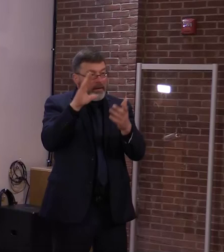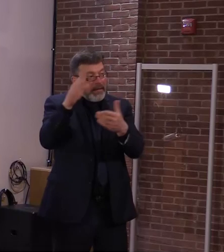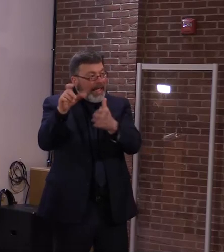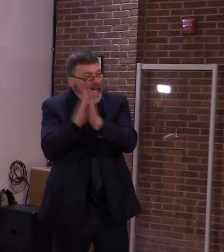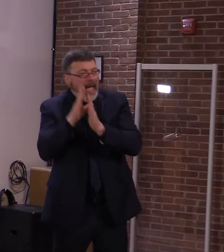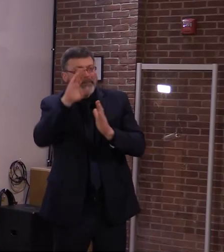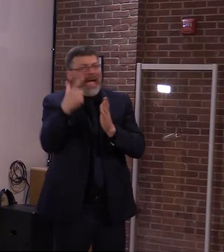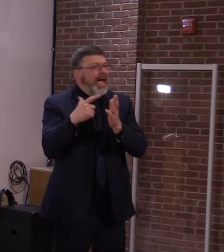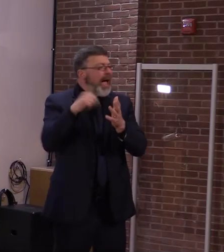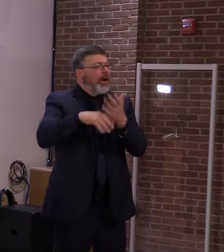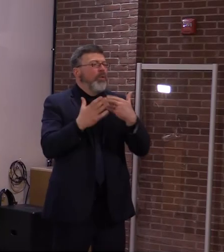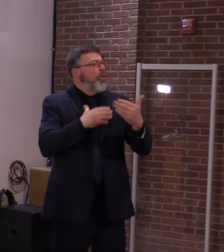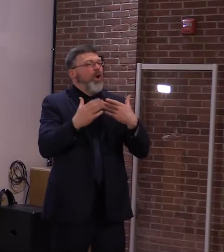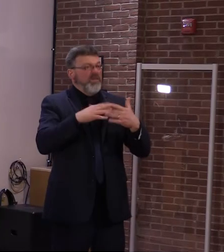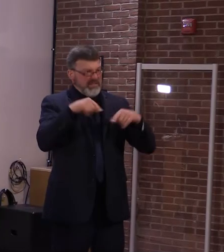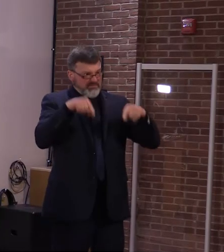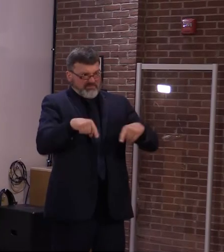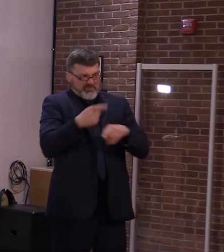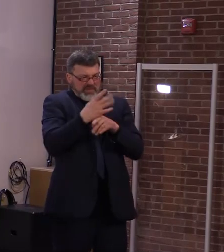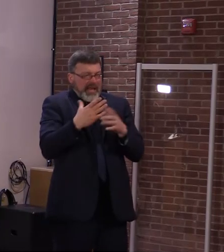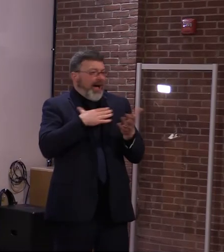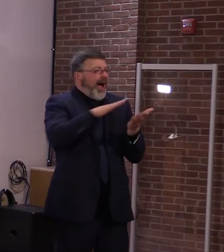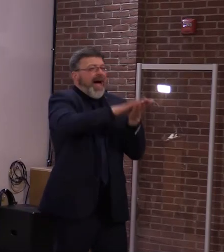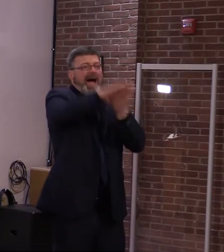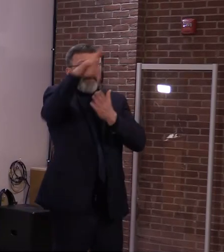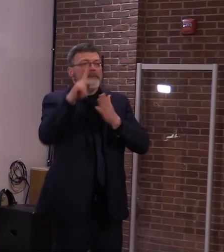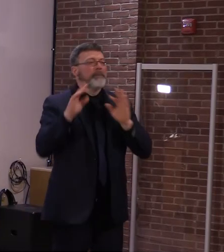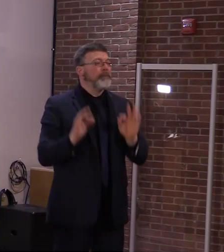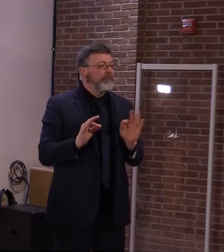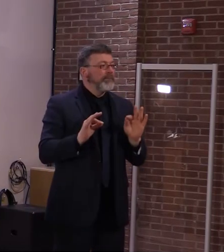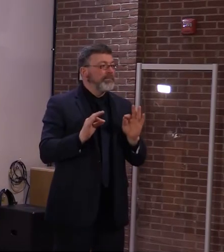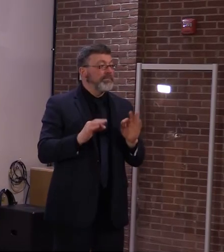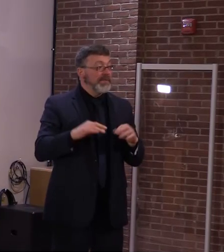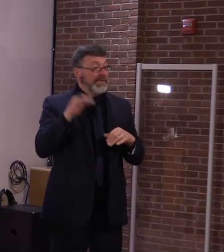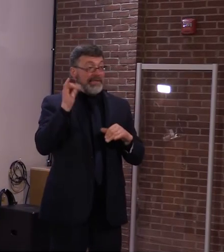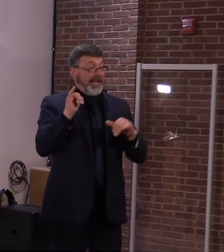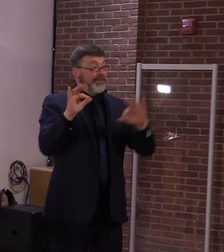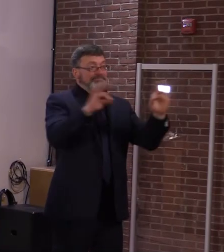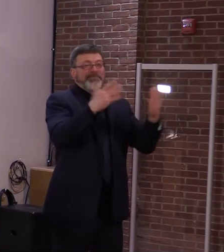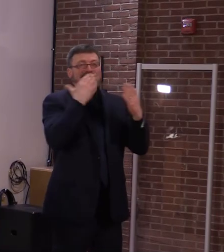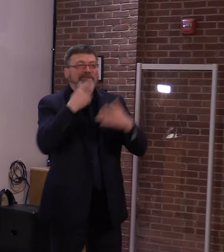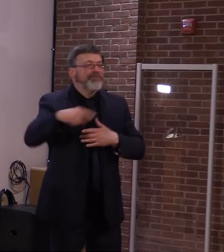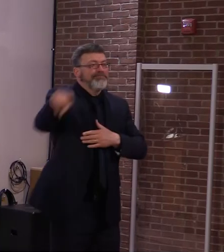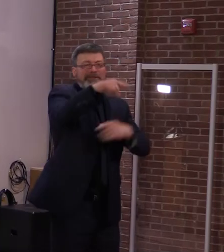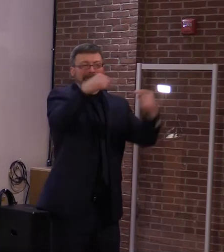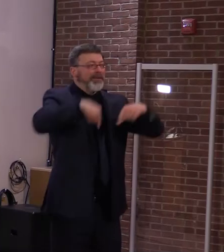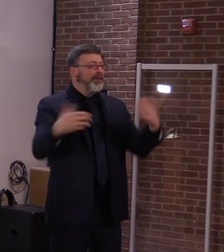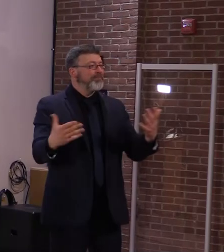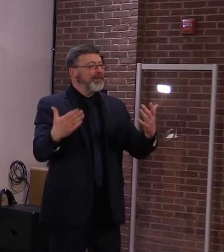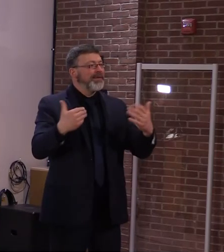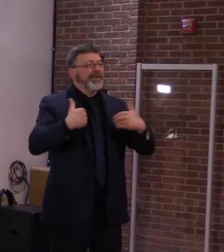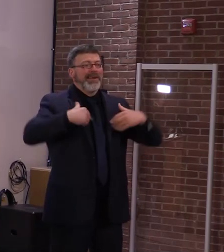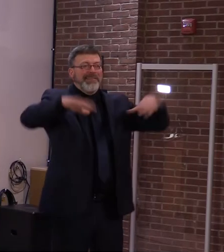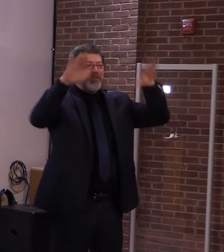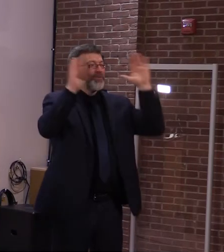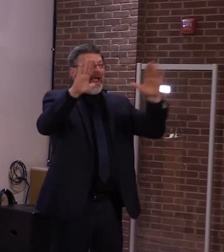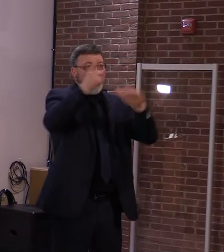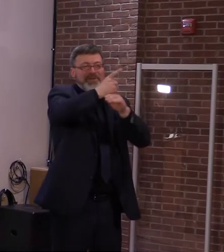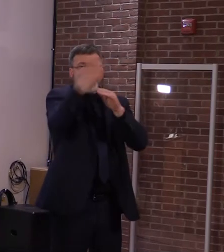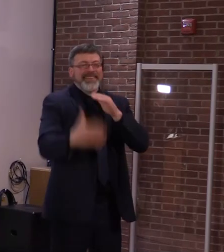this this weekend. With that, thank you very much again. Have a good weekend, and